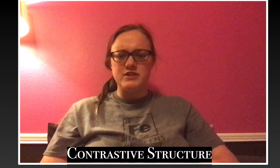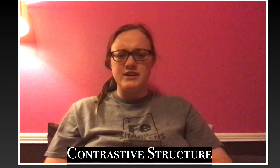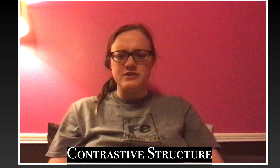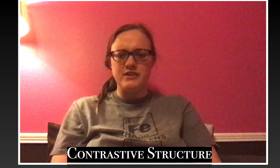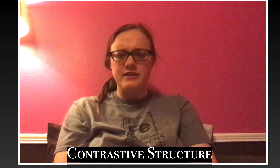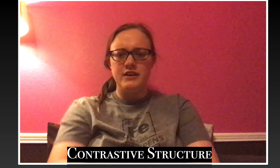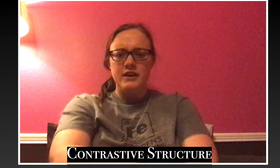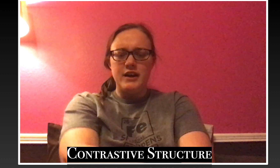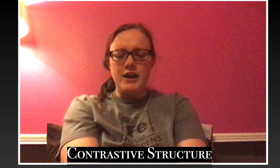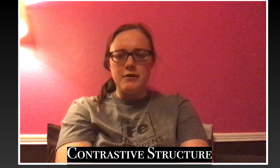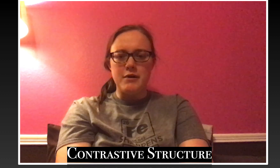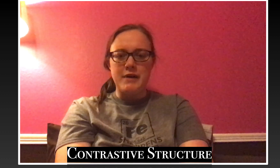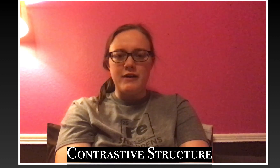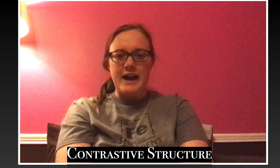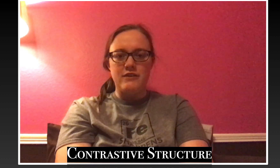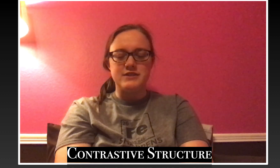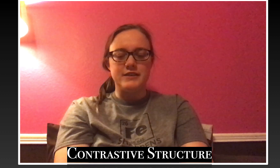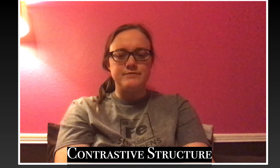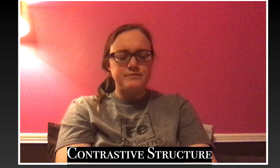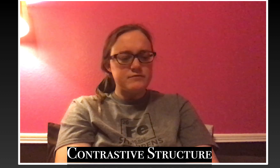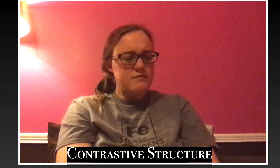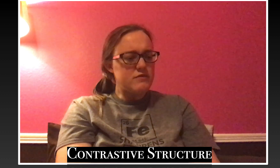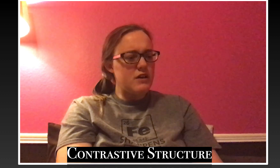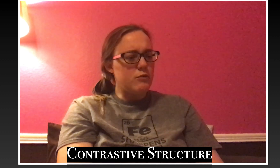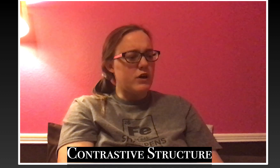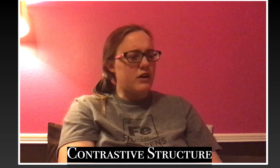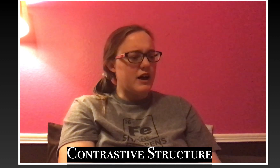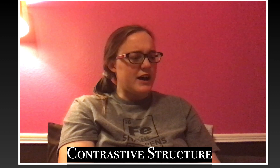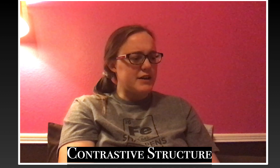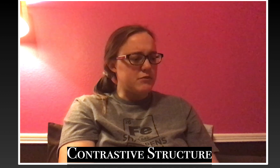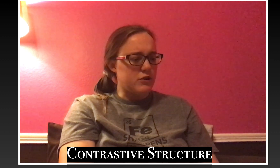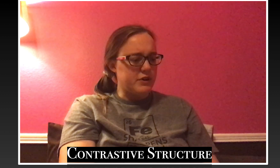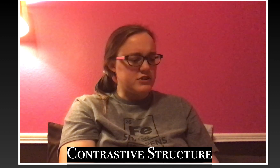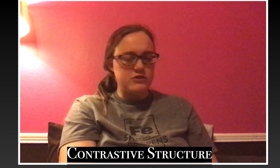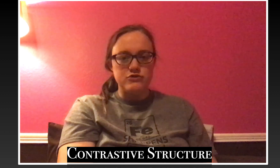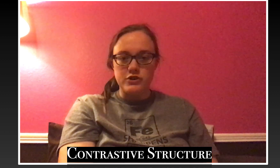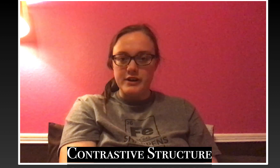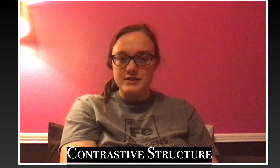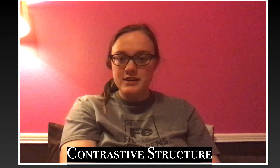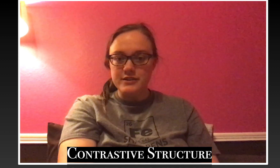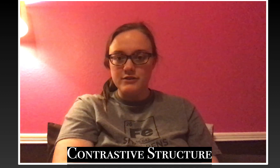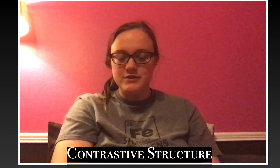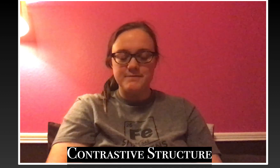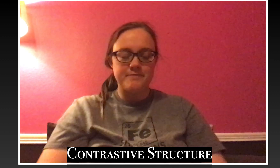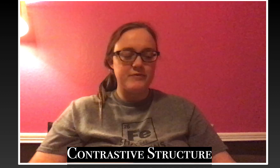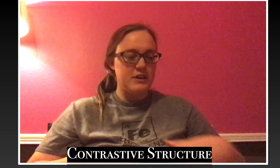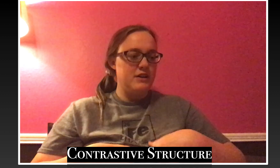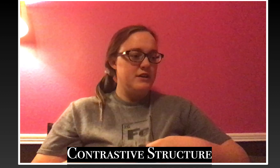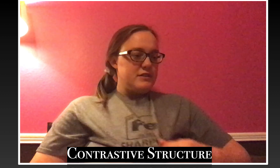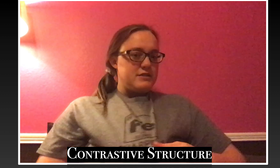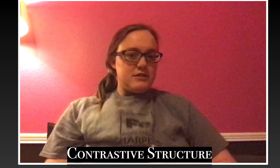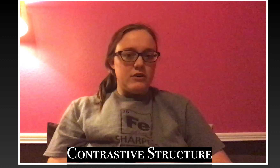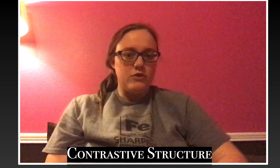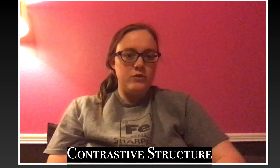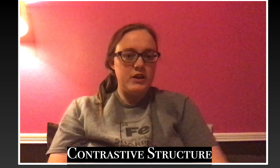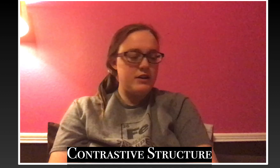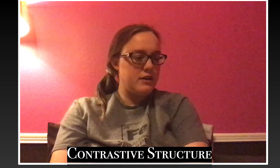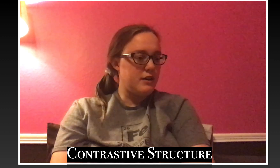conversation about housing. Well, I am going to show you how to sign those. So